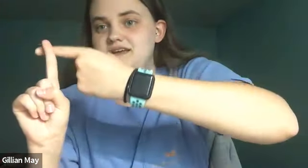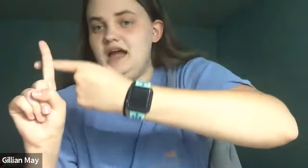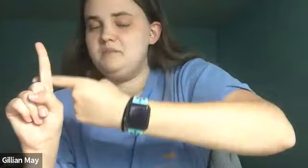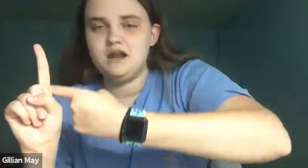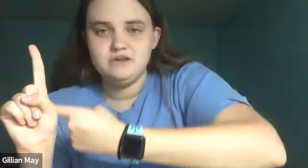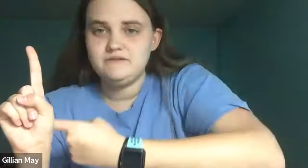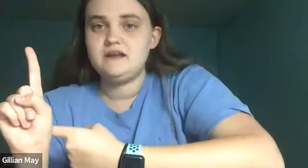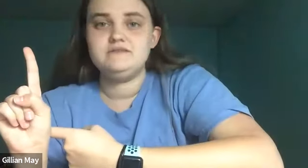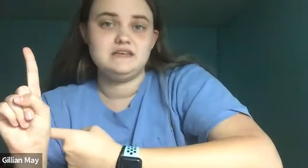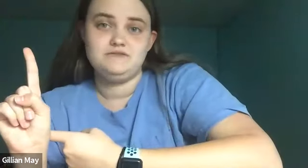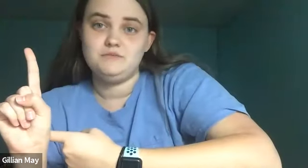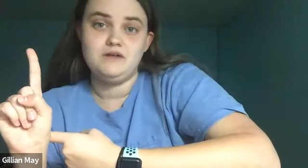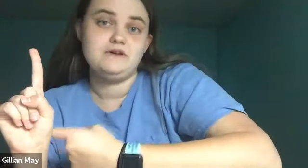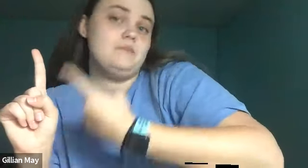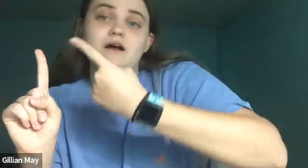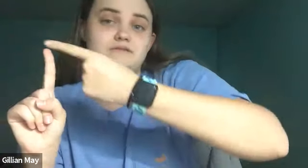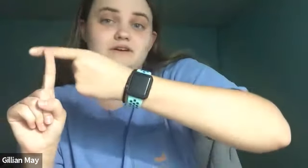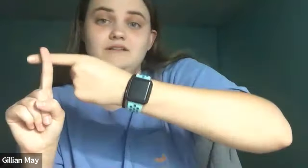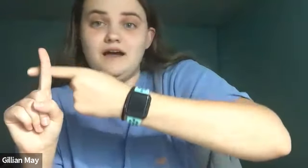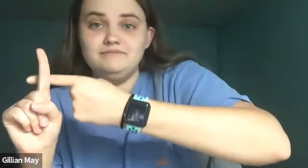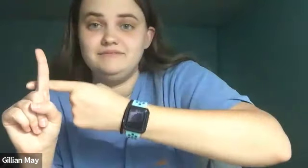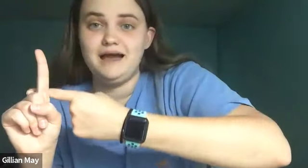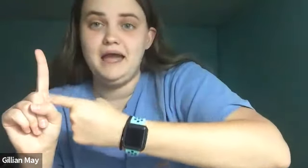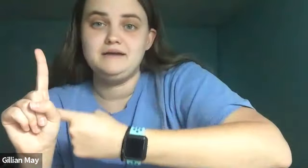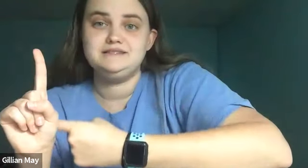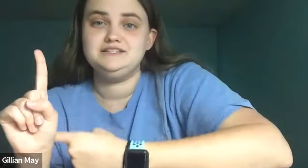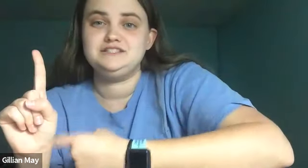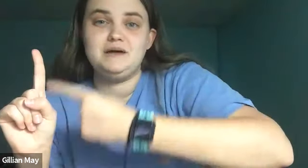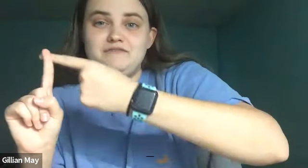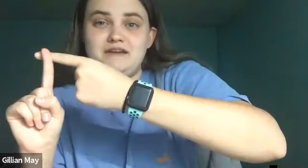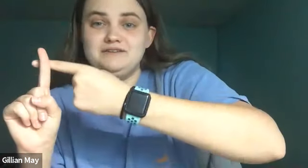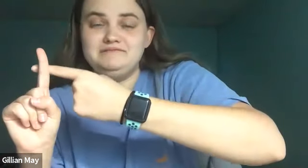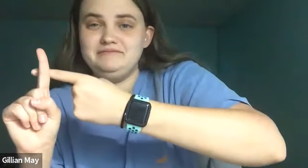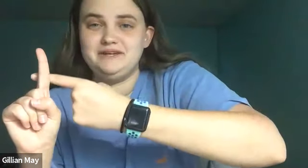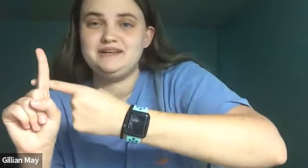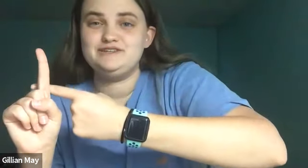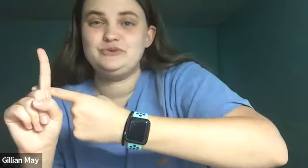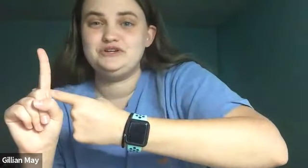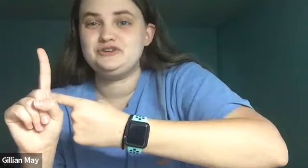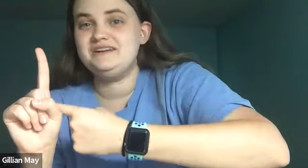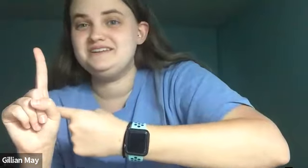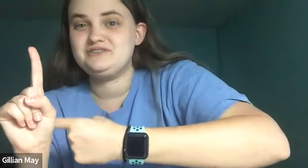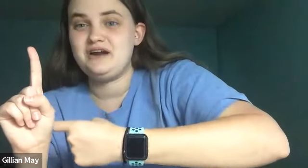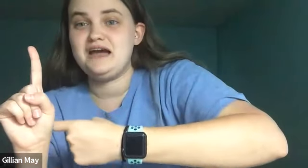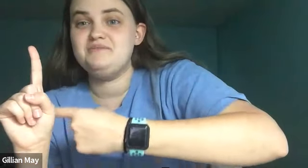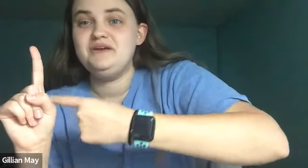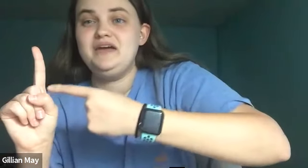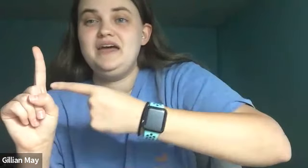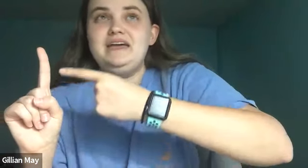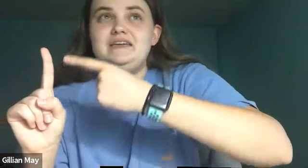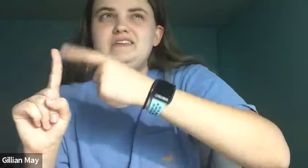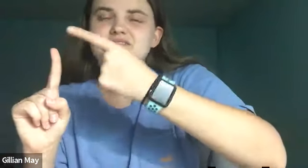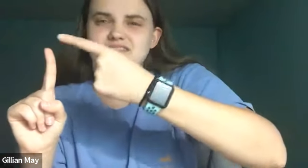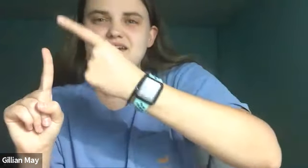I'm not a big fan of the sign for the month. I'm not even gonna lie. It's just not my favorite, because when you're trying to describe, you'll see in a